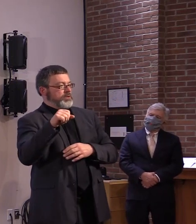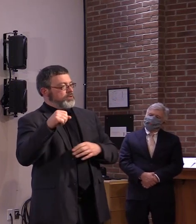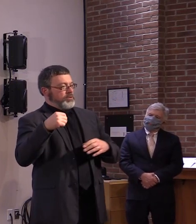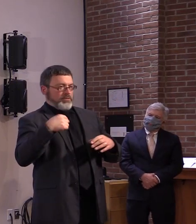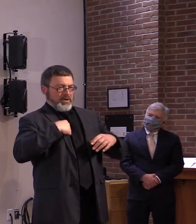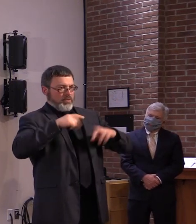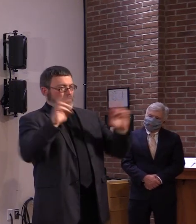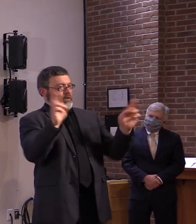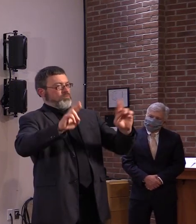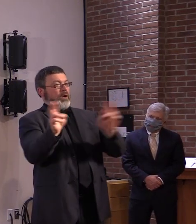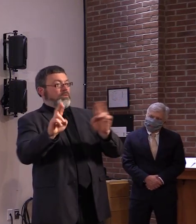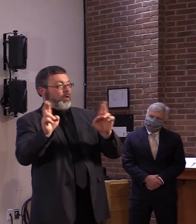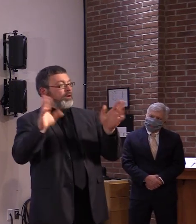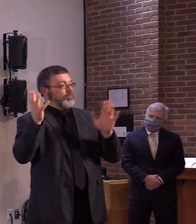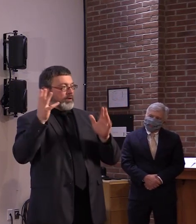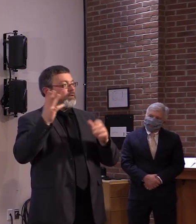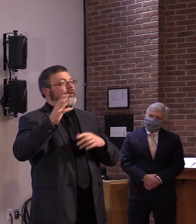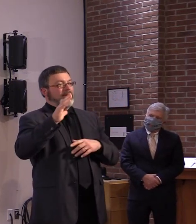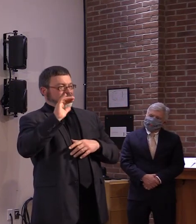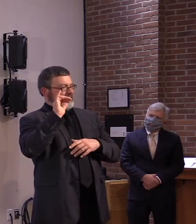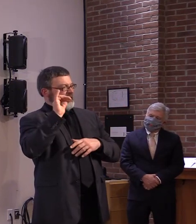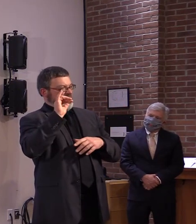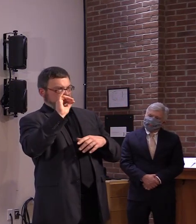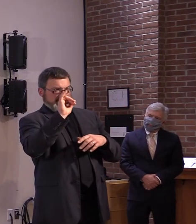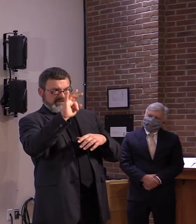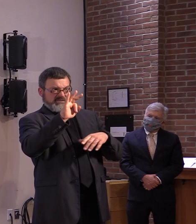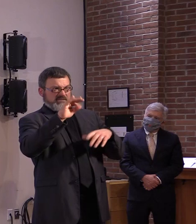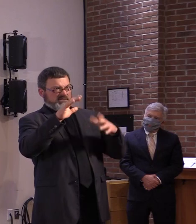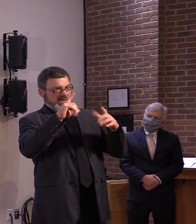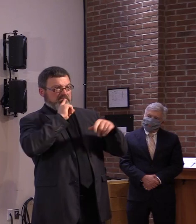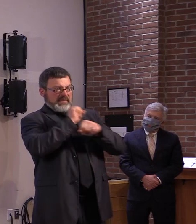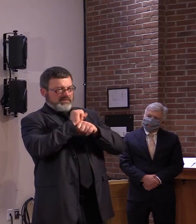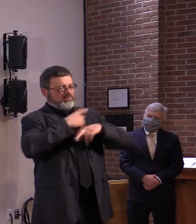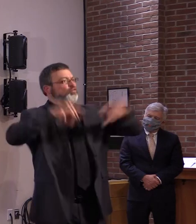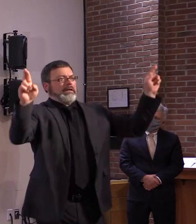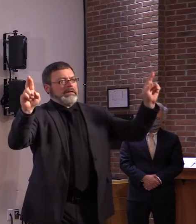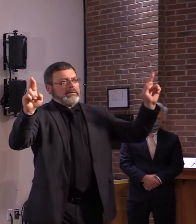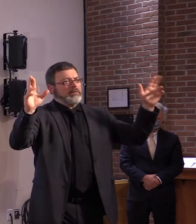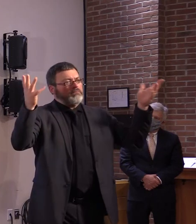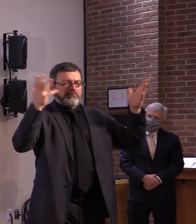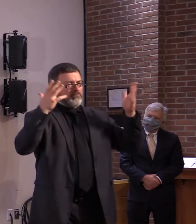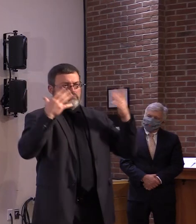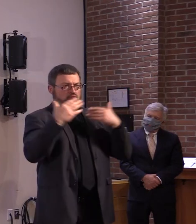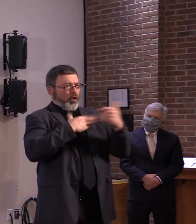can to mitigate that to the best of our ability.